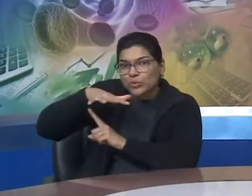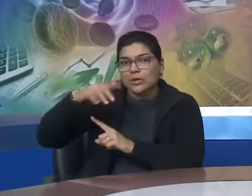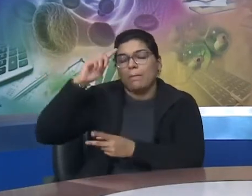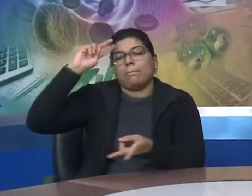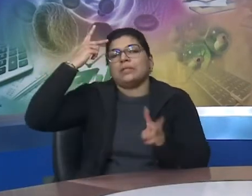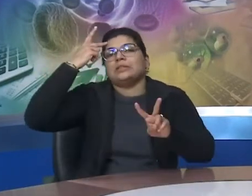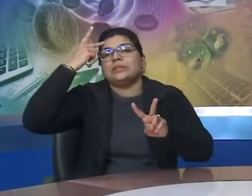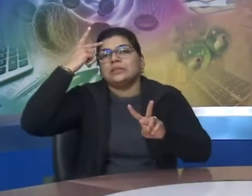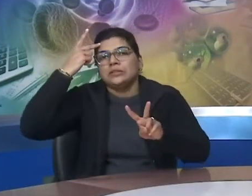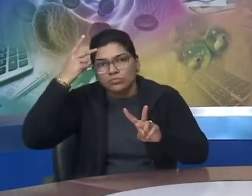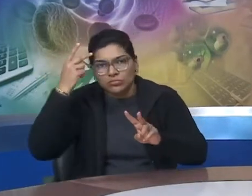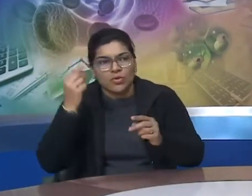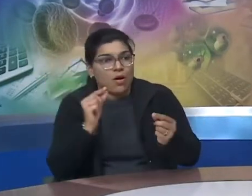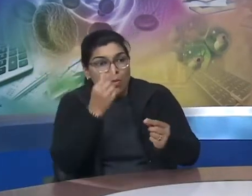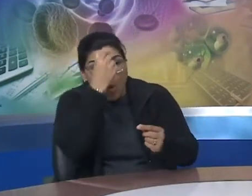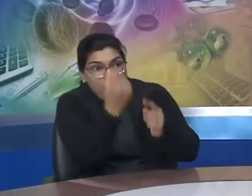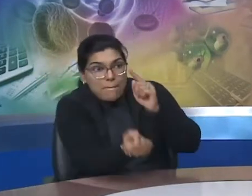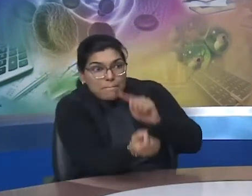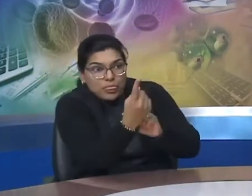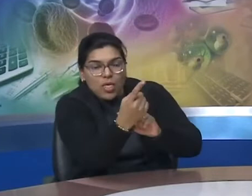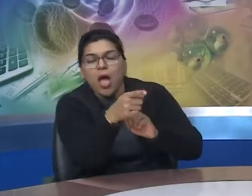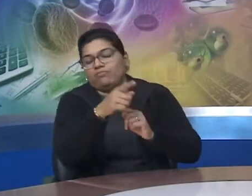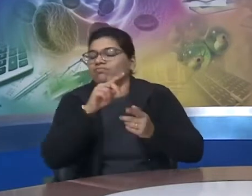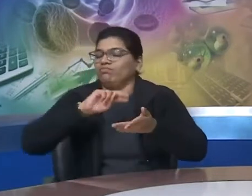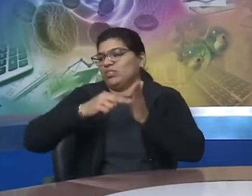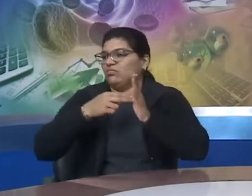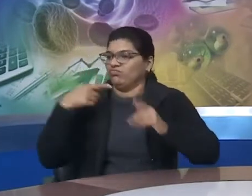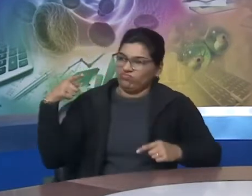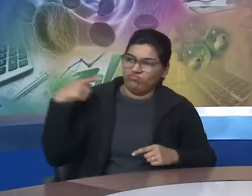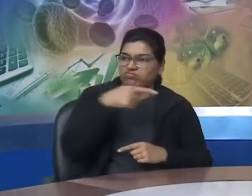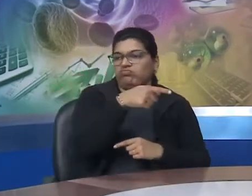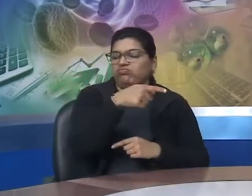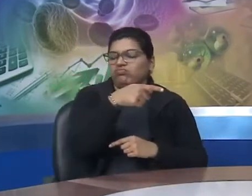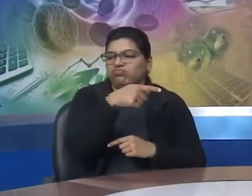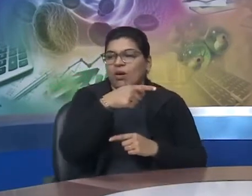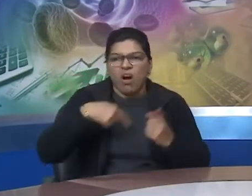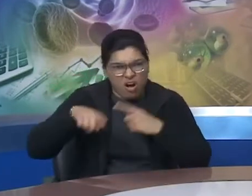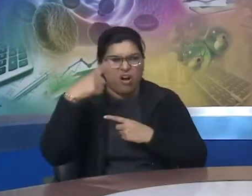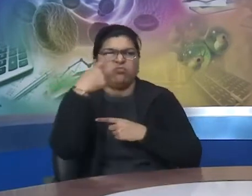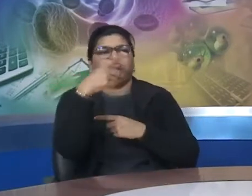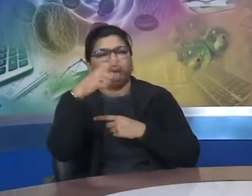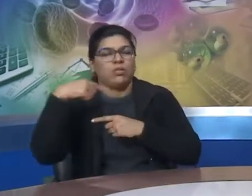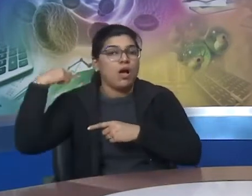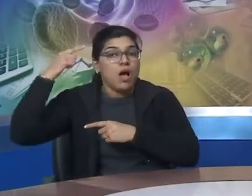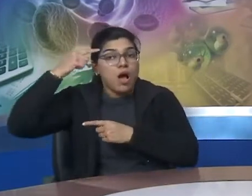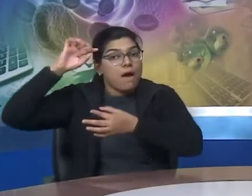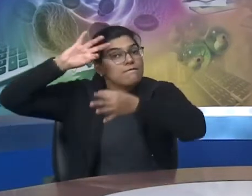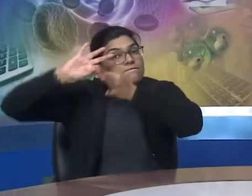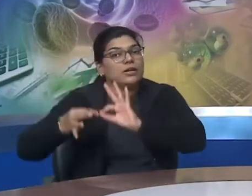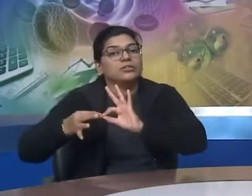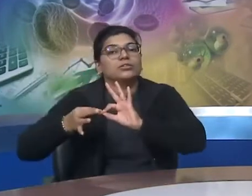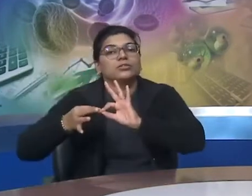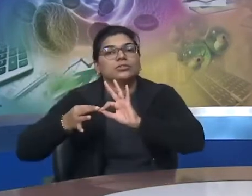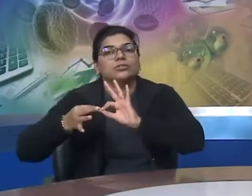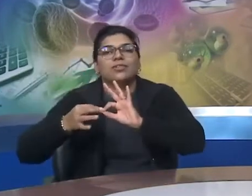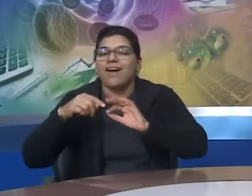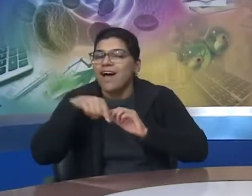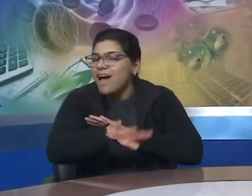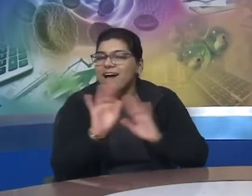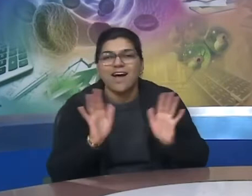Due to our situations, we sometimes misguide a problem and think it